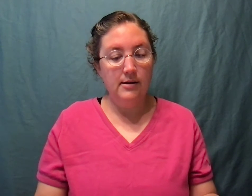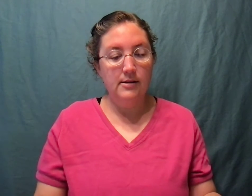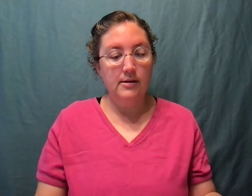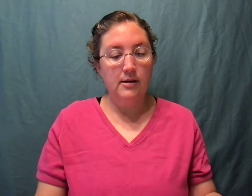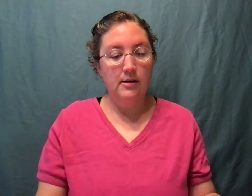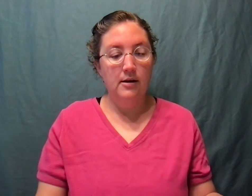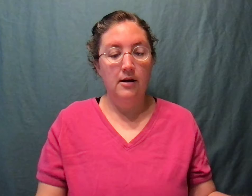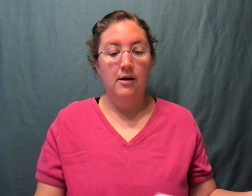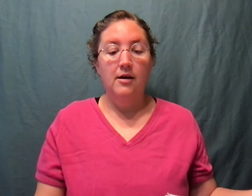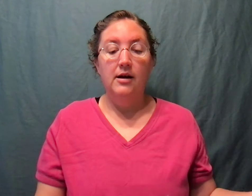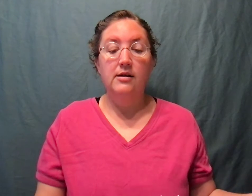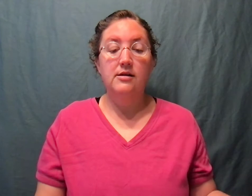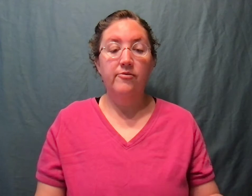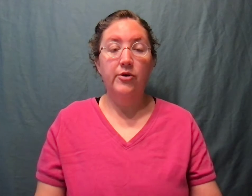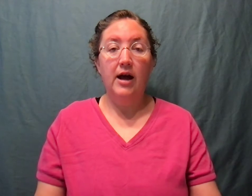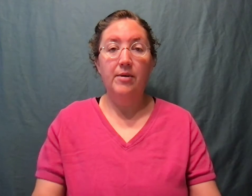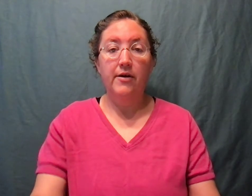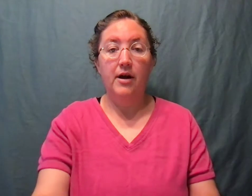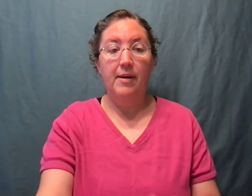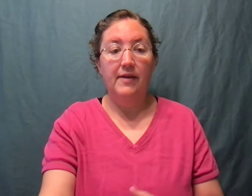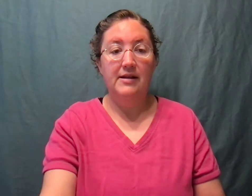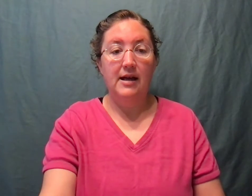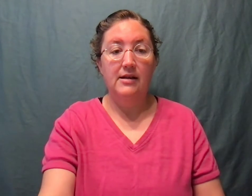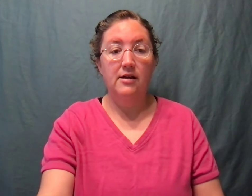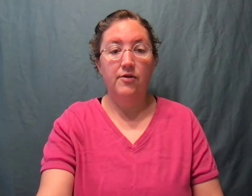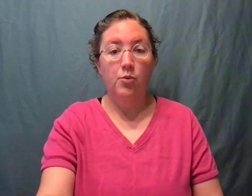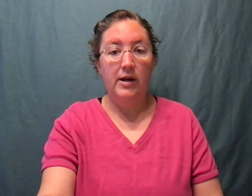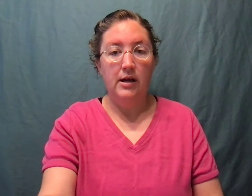next is some vocabulary about the days of the week.